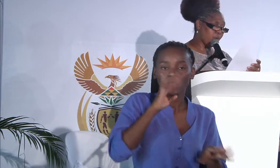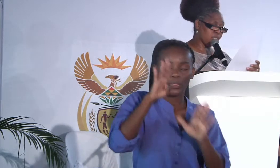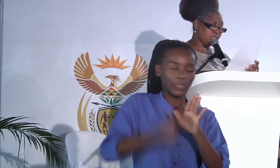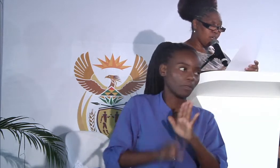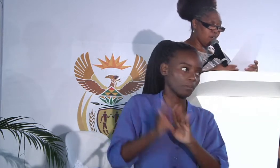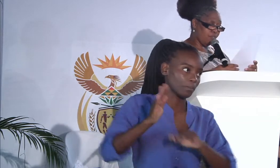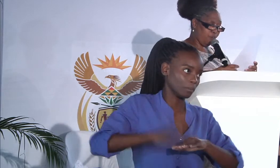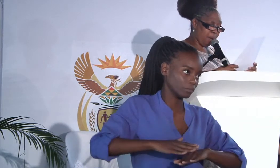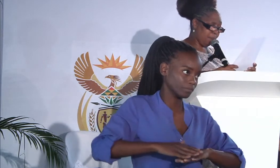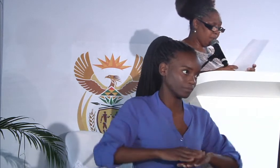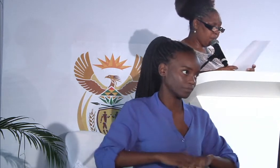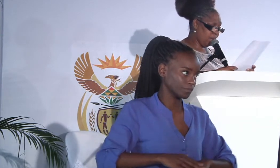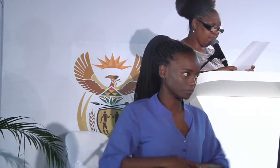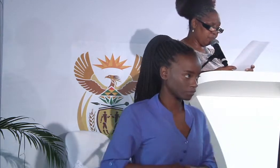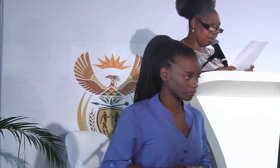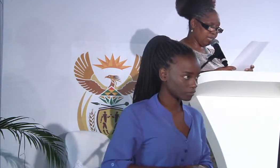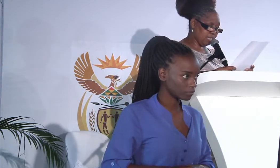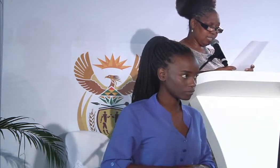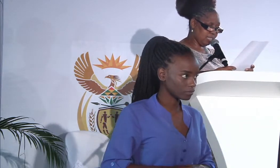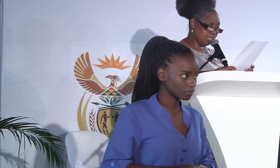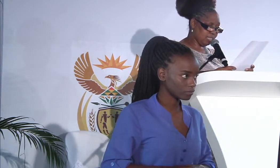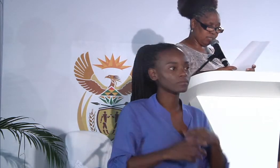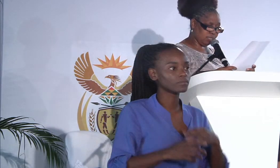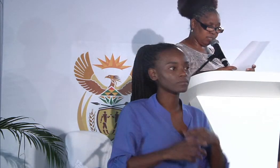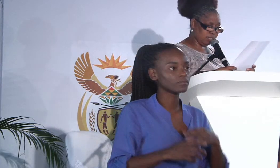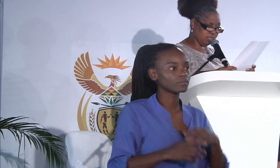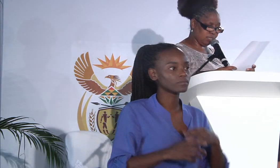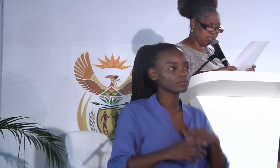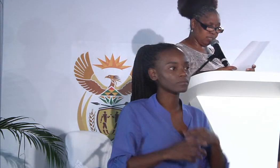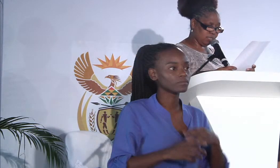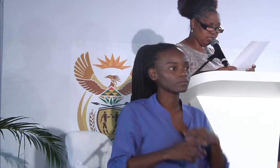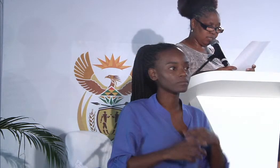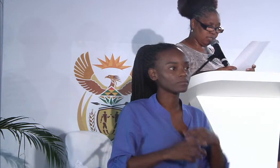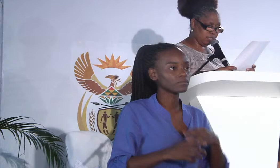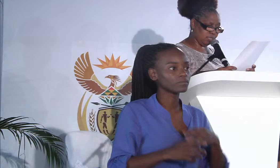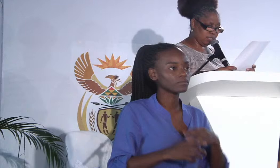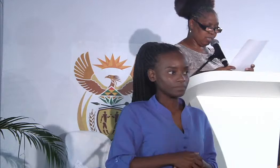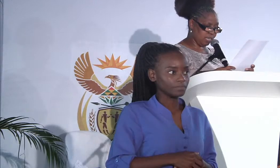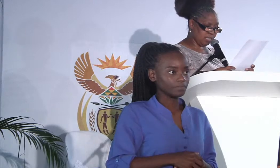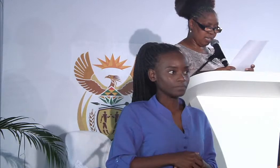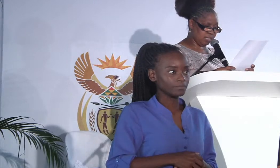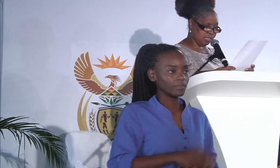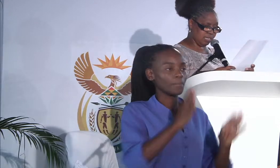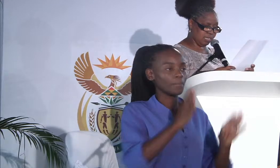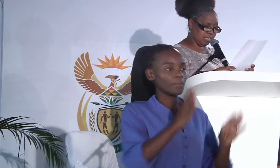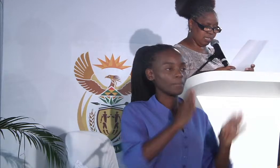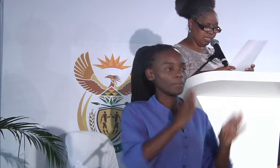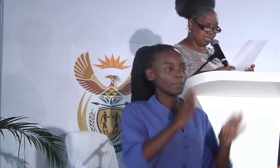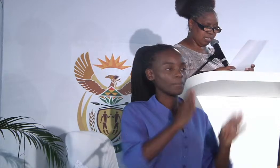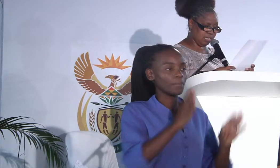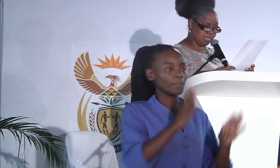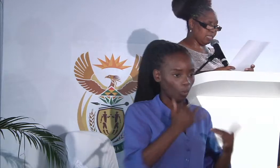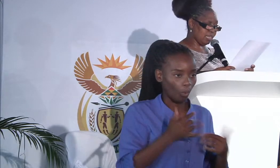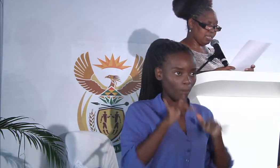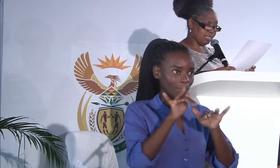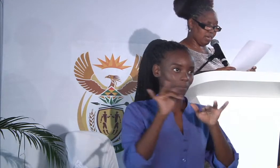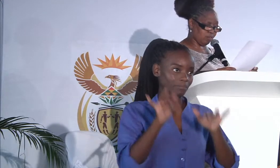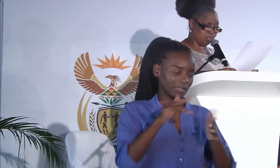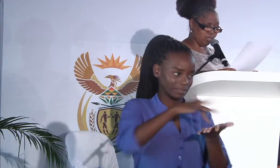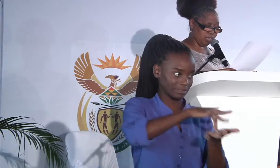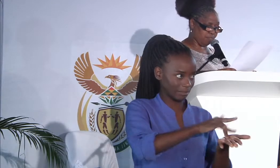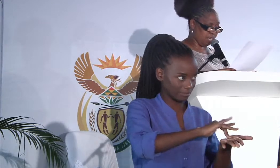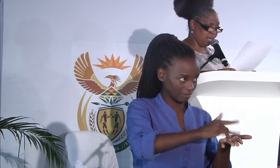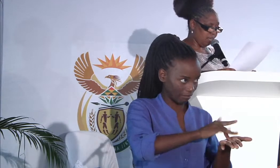support for public-private partnership models, such as the Belhaven Memorial Center, is needed in urban centers across